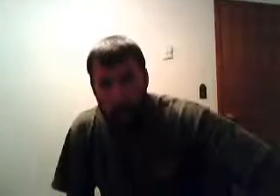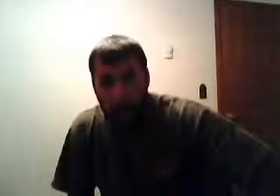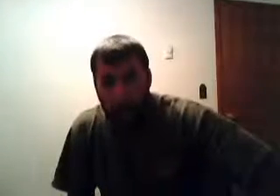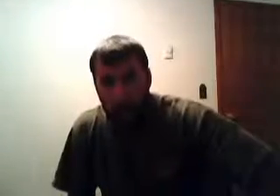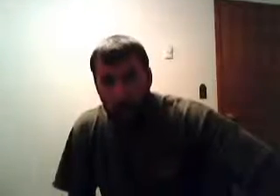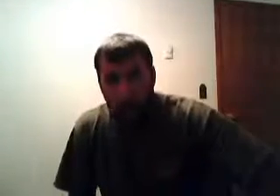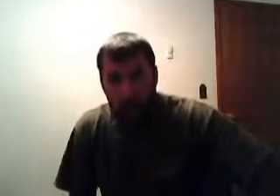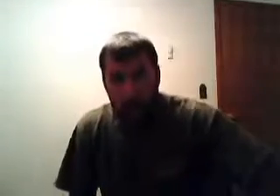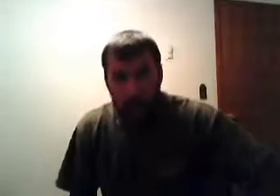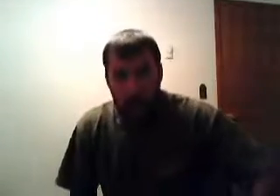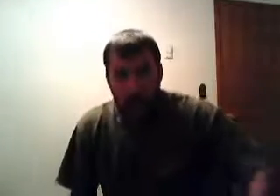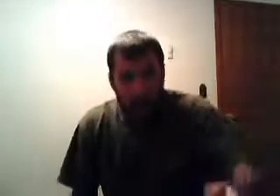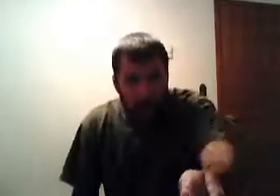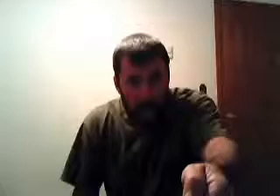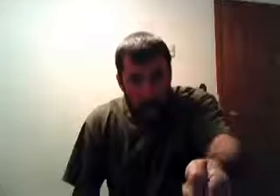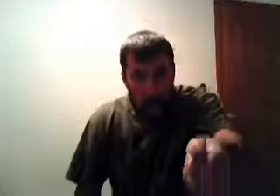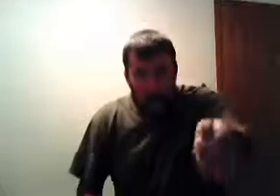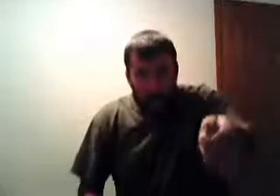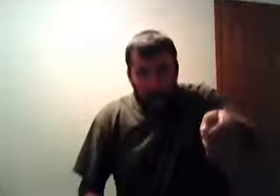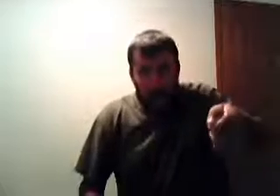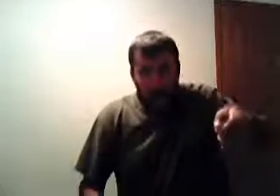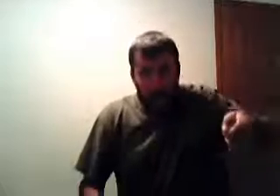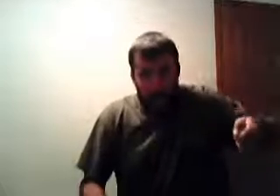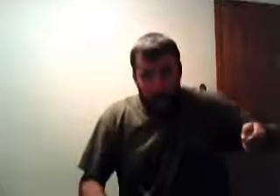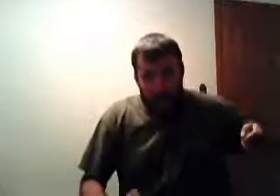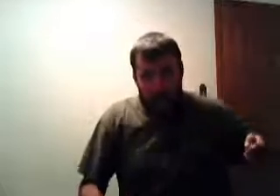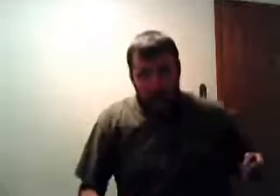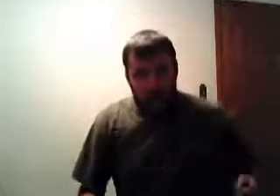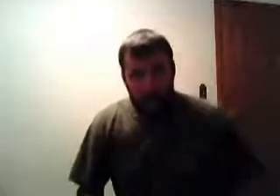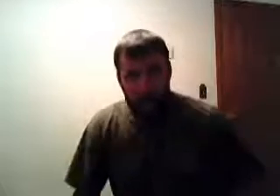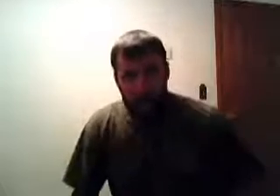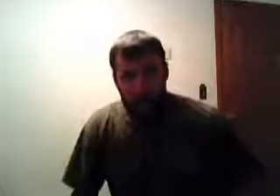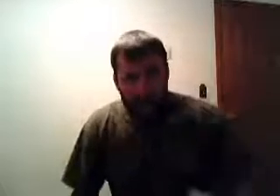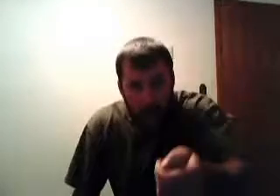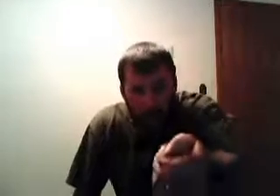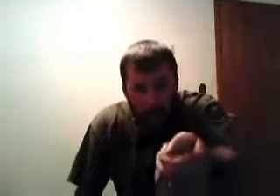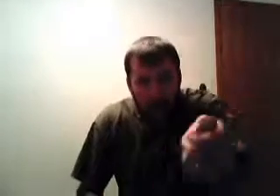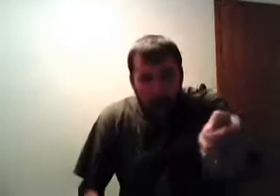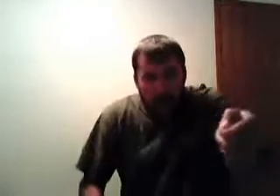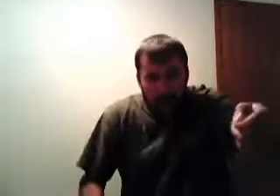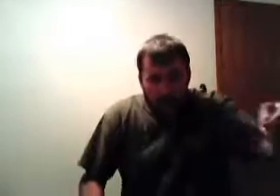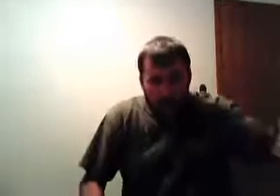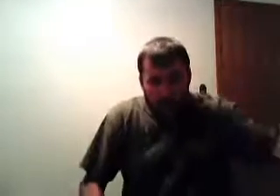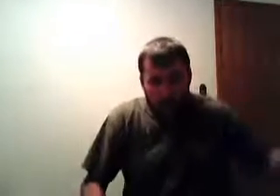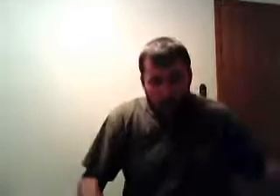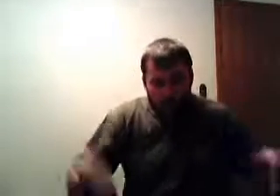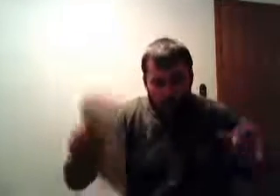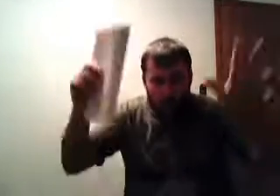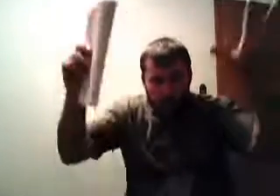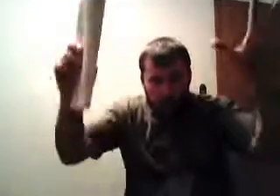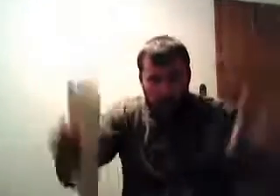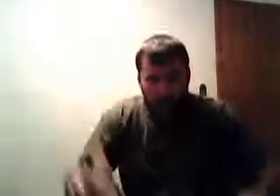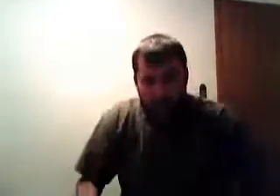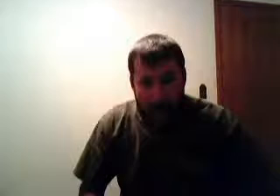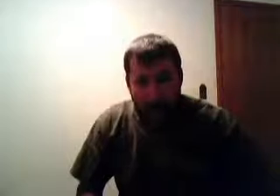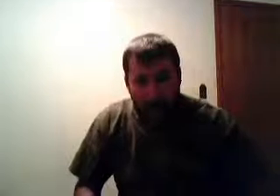Oh, come on, little citizen. Let me lead you like the little dog you are. So God can make you be a slave and work, work, work till you die, where